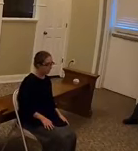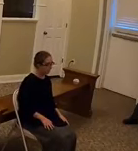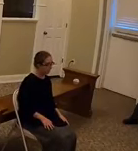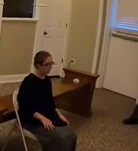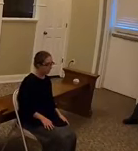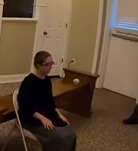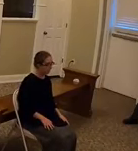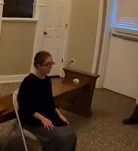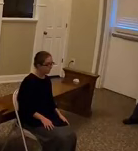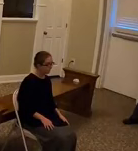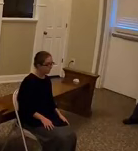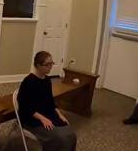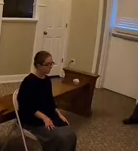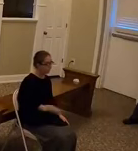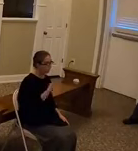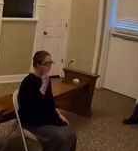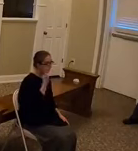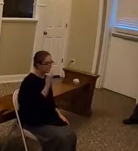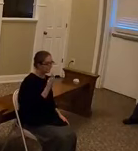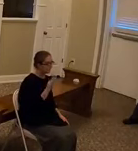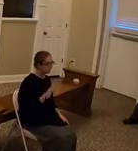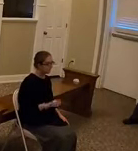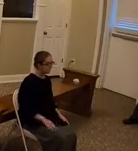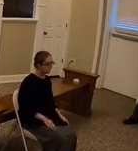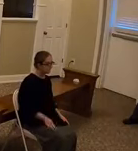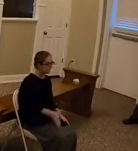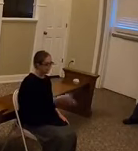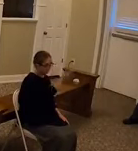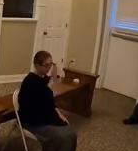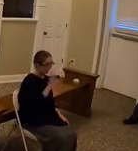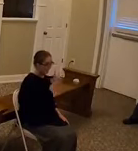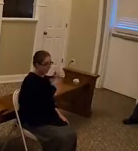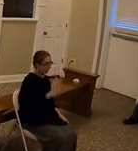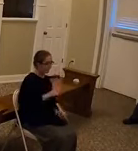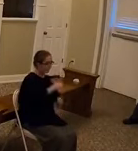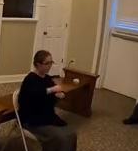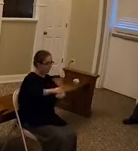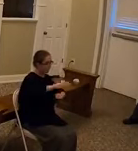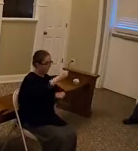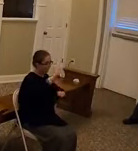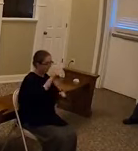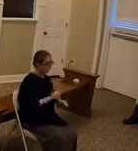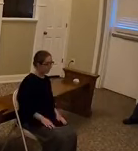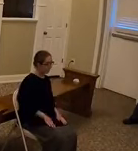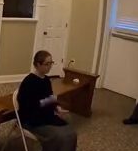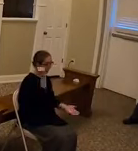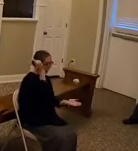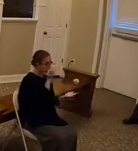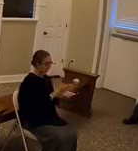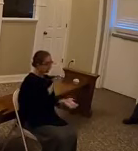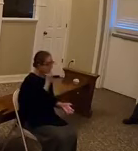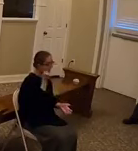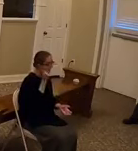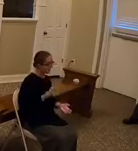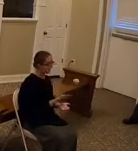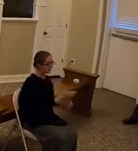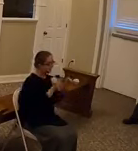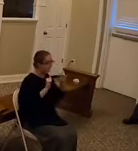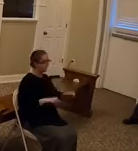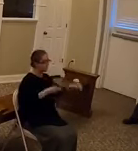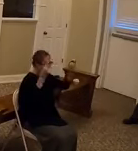Woo. You see, in God's kingdom, the option is the best thing that could happen to